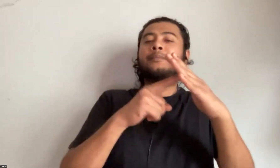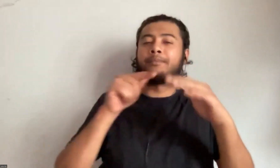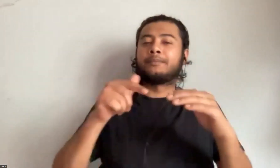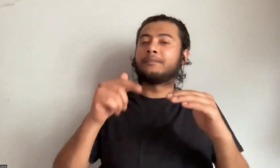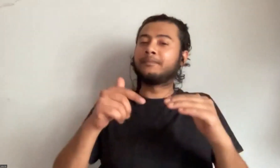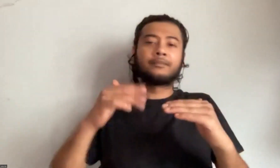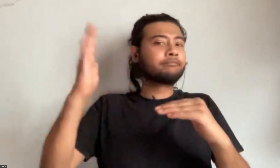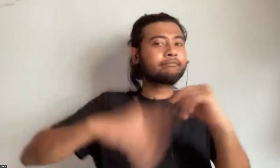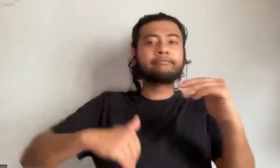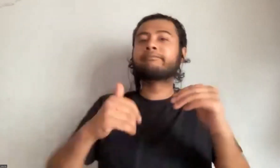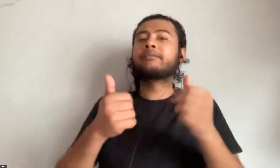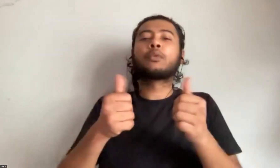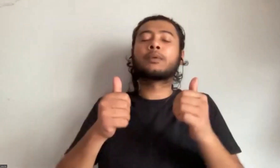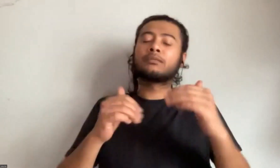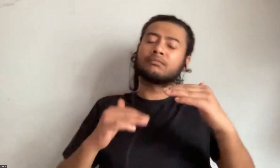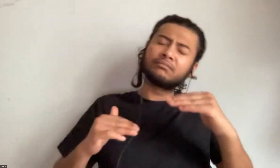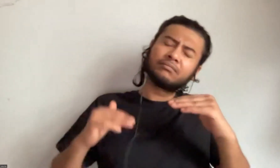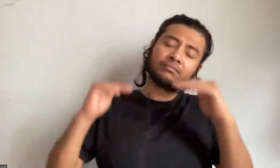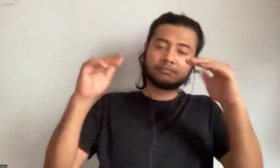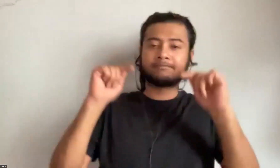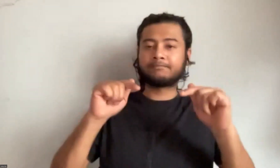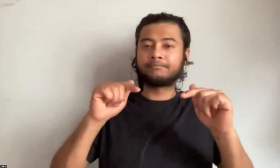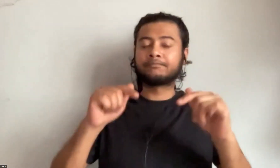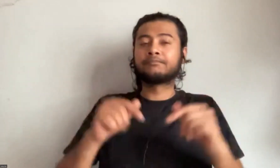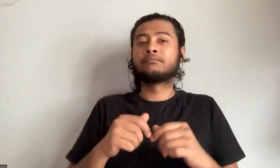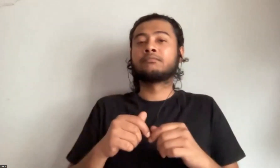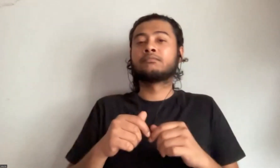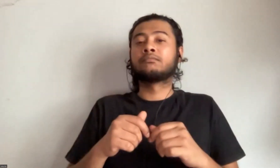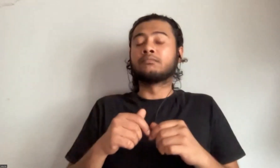who's as attractive in this entire universe as Krishna.